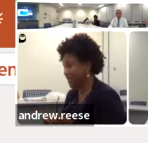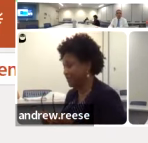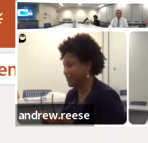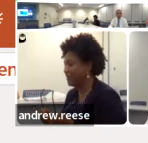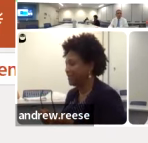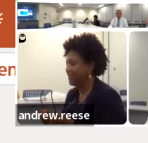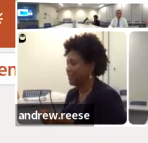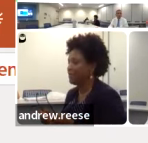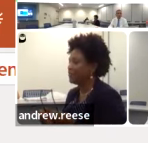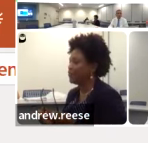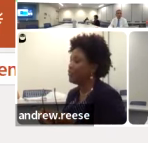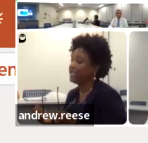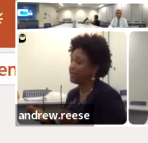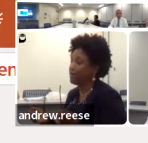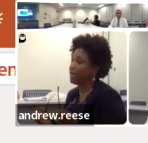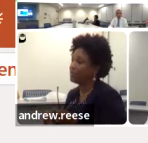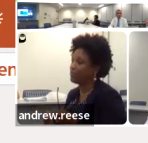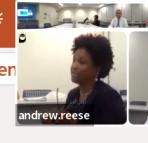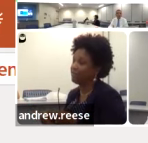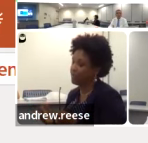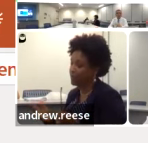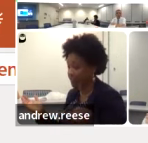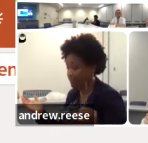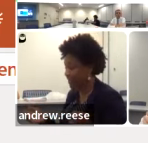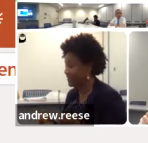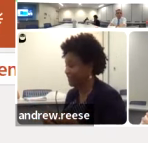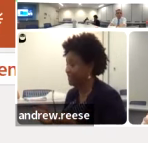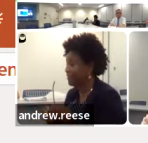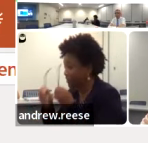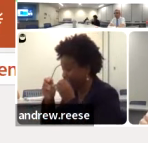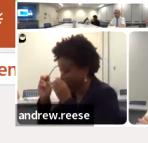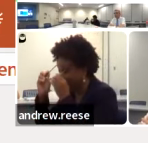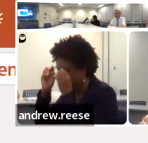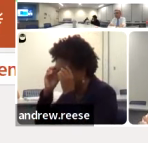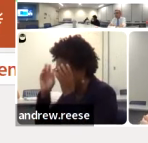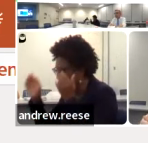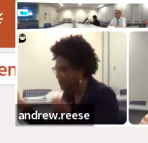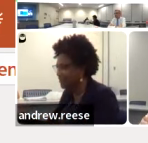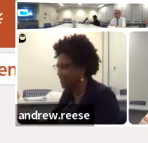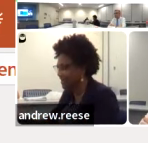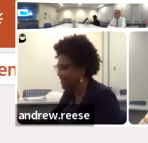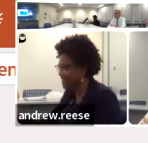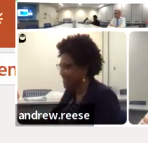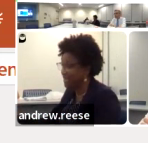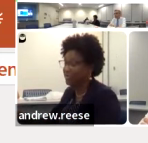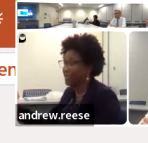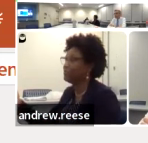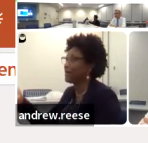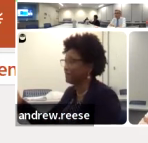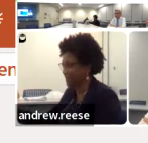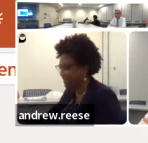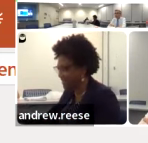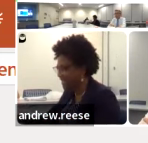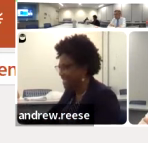on vacation, which otherwise wouldn't have been possible because the family wanted everybody to pay their own share, and he was